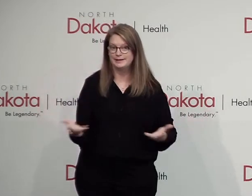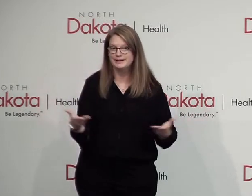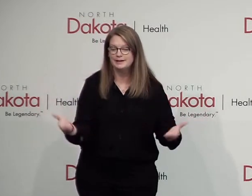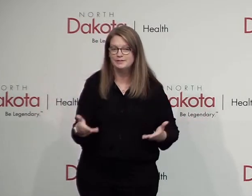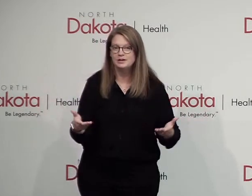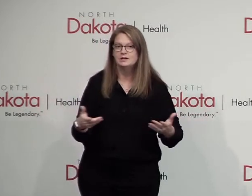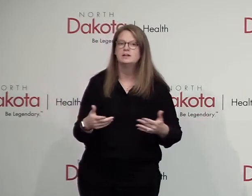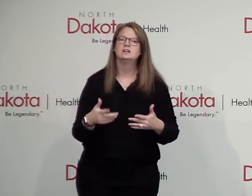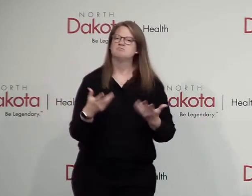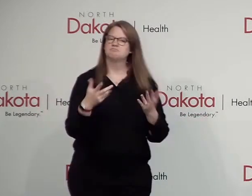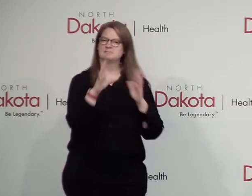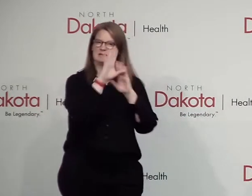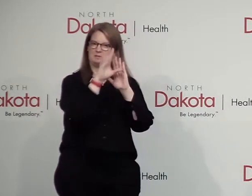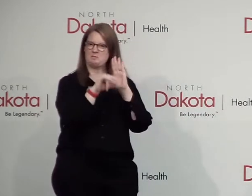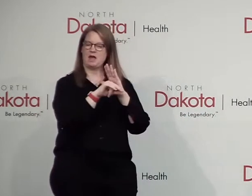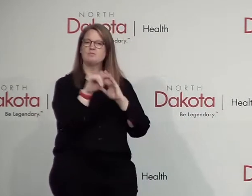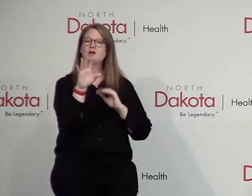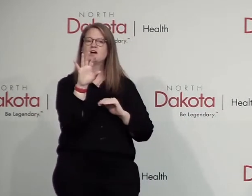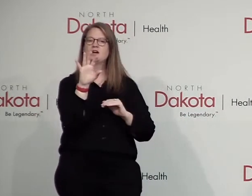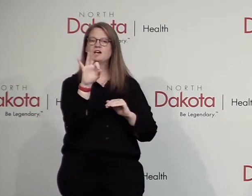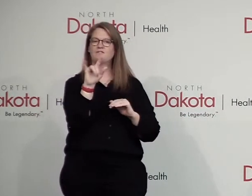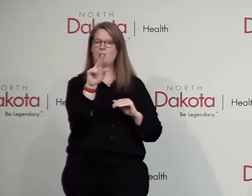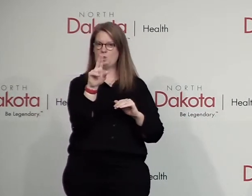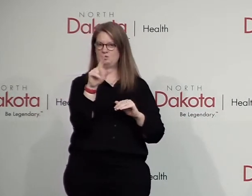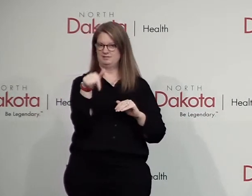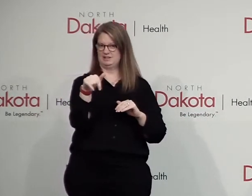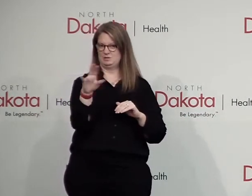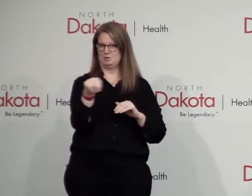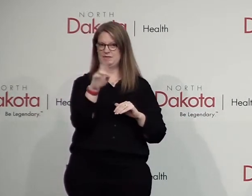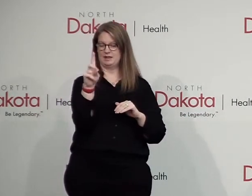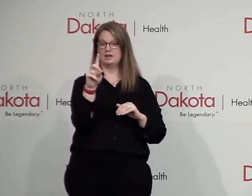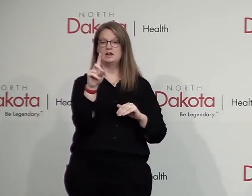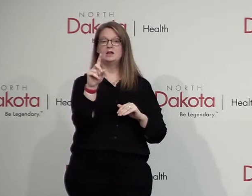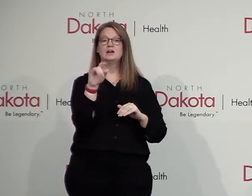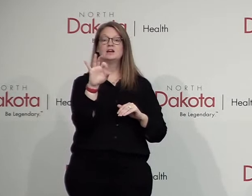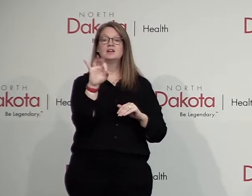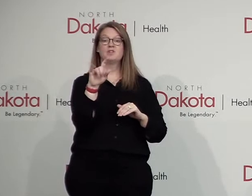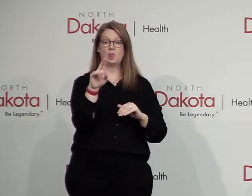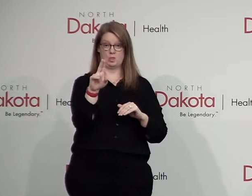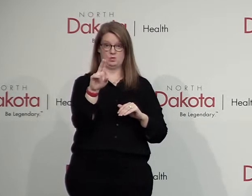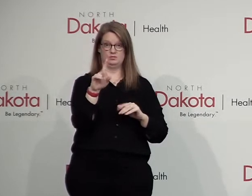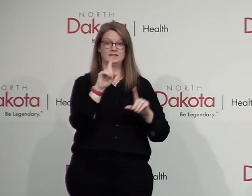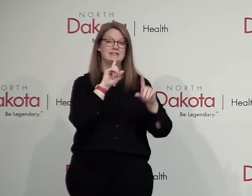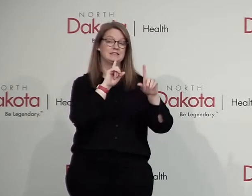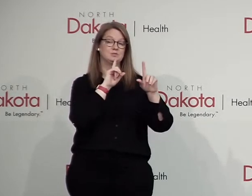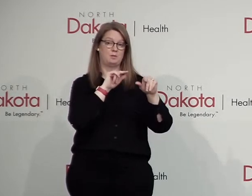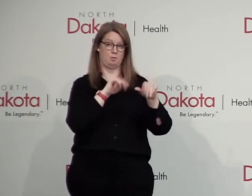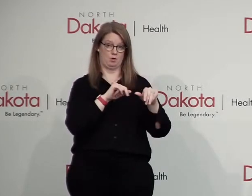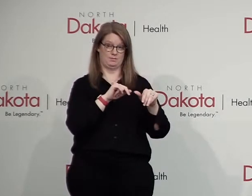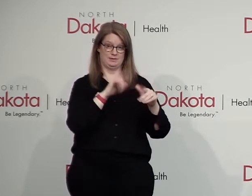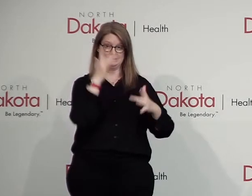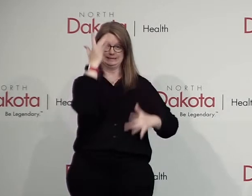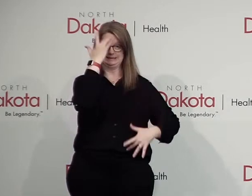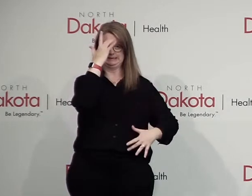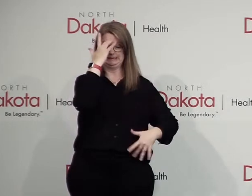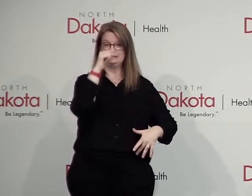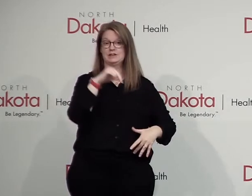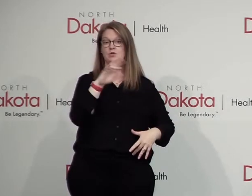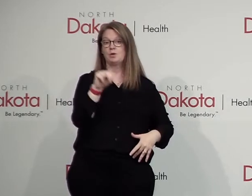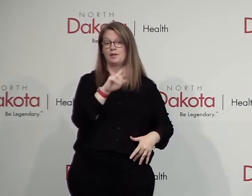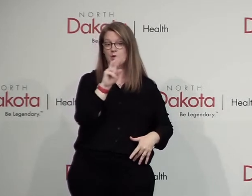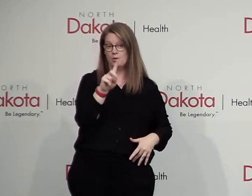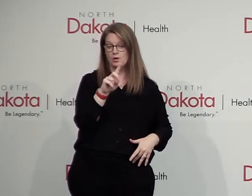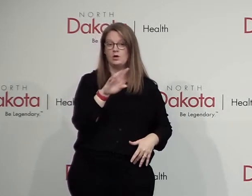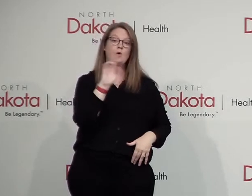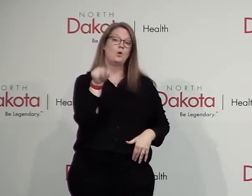just a little background about influenza in North Dakota. Influenza is a reportable disease in North Dakota, but only